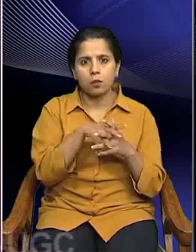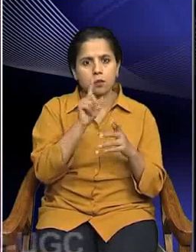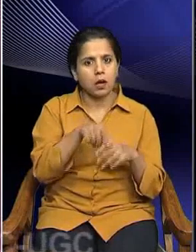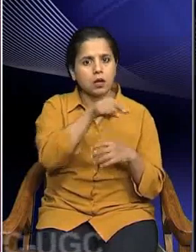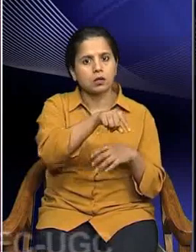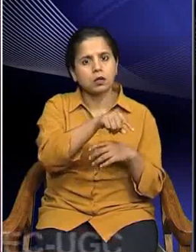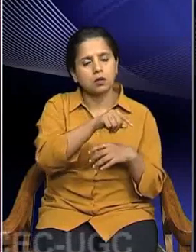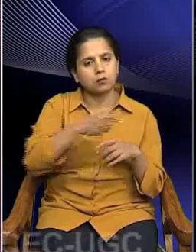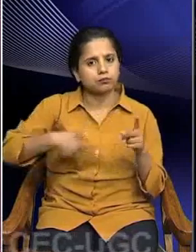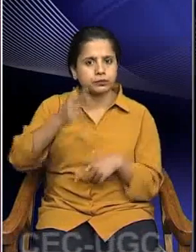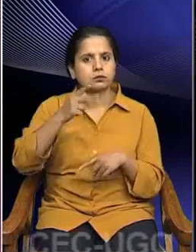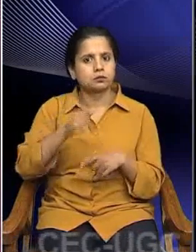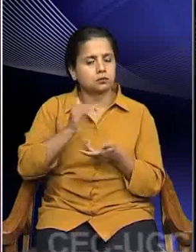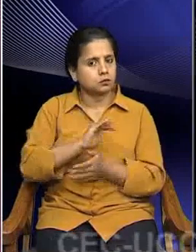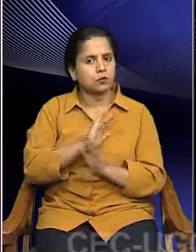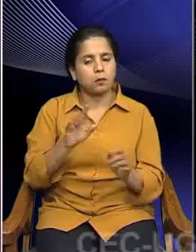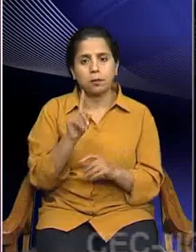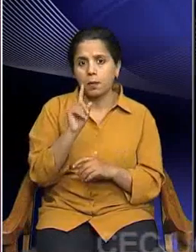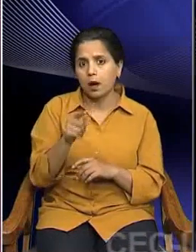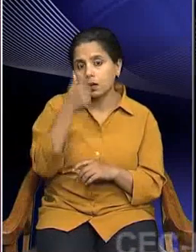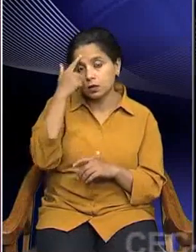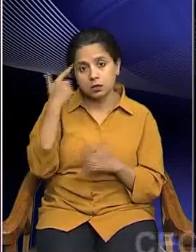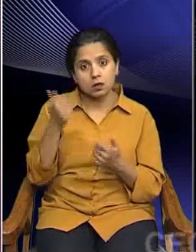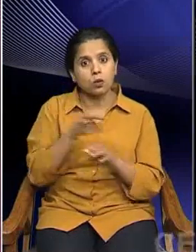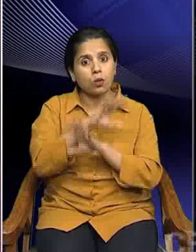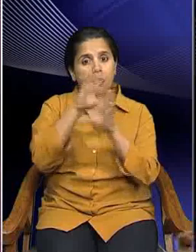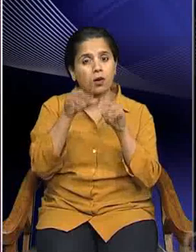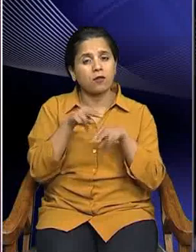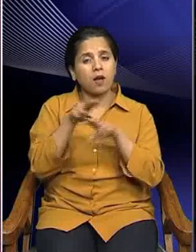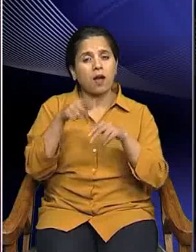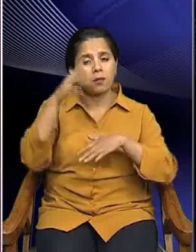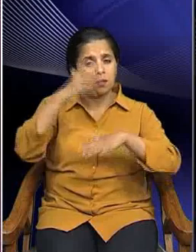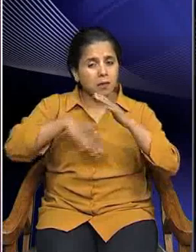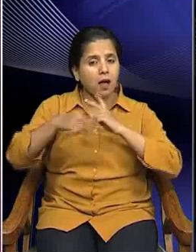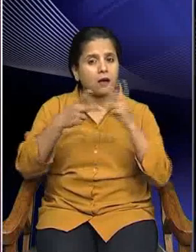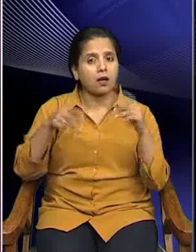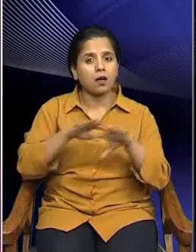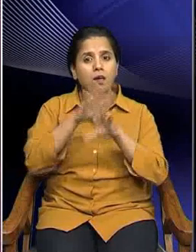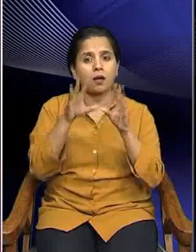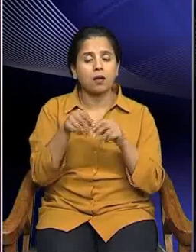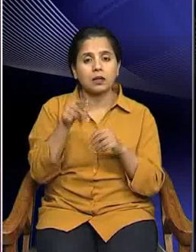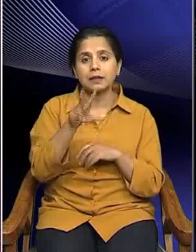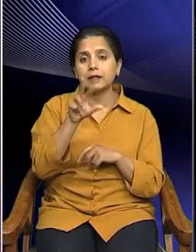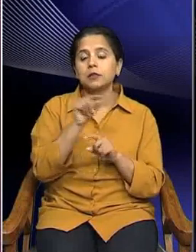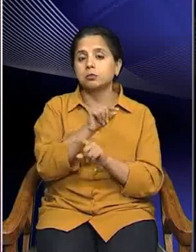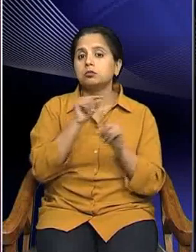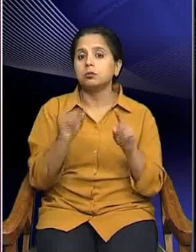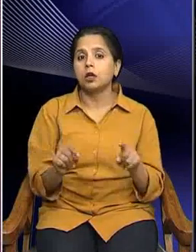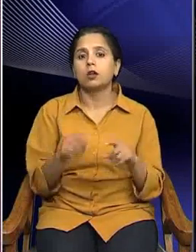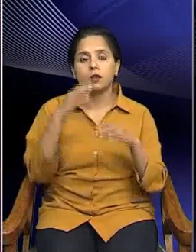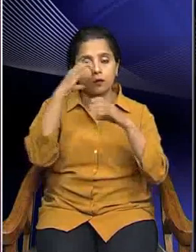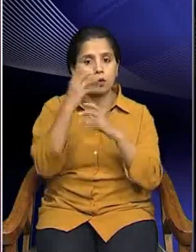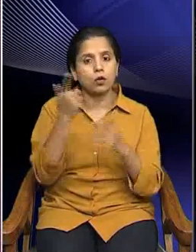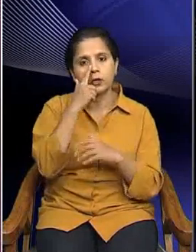sterilization. Unfortunately, out of the entire umbrella of the family planning in the country, almost 80% focused